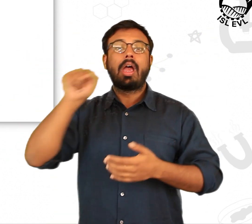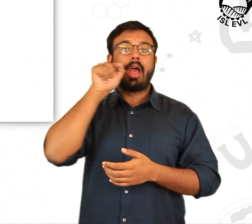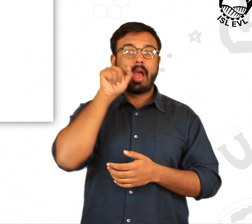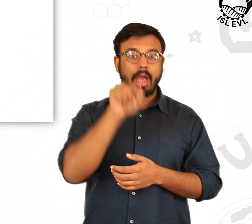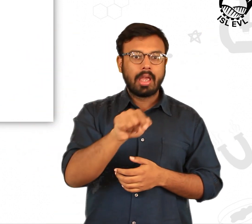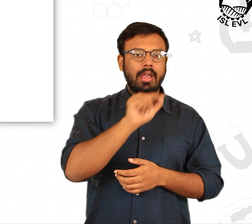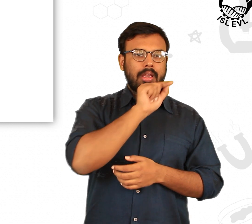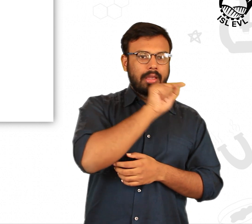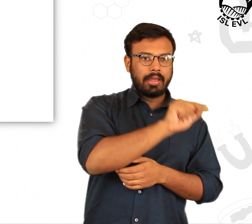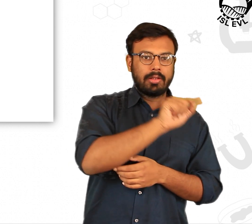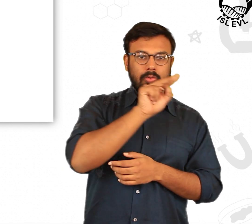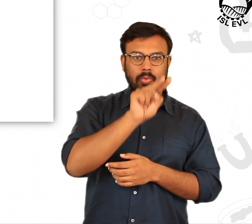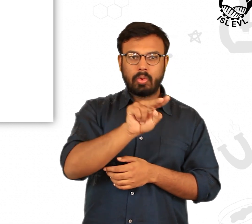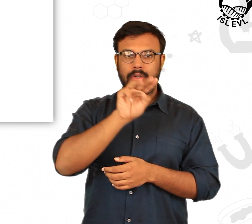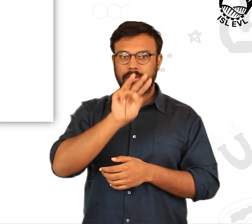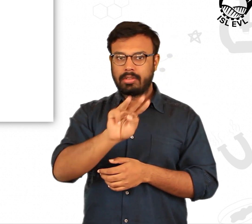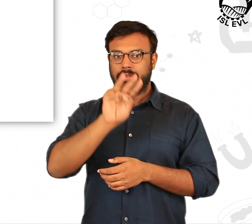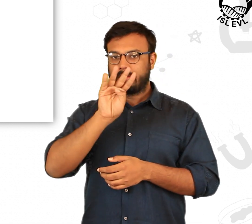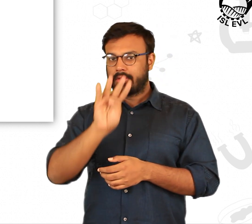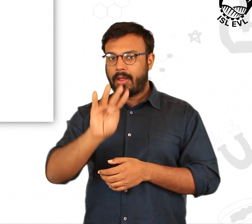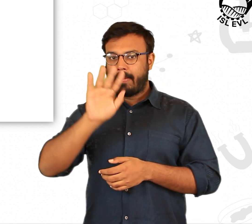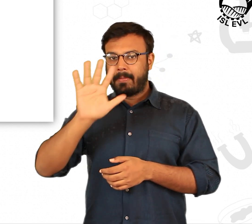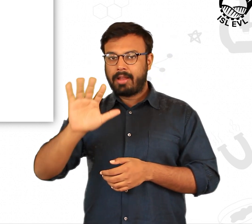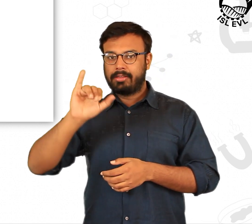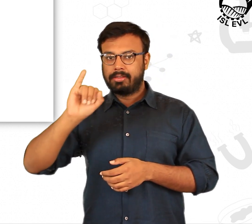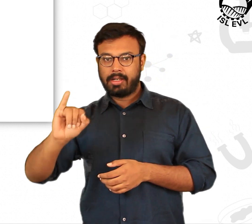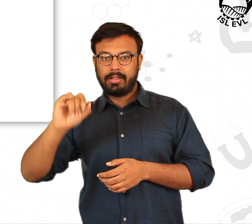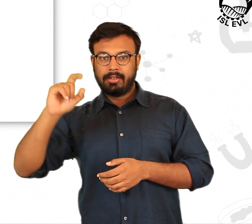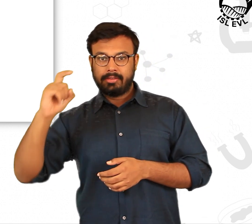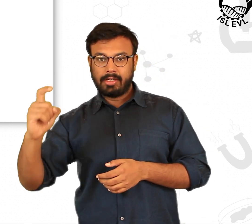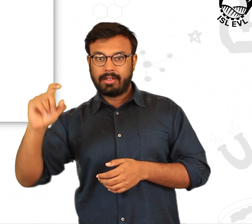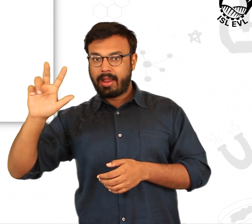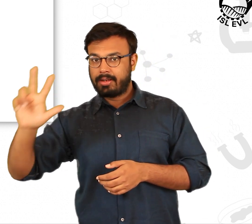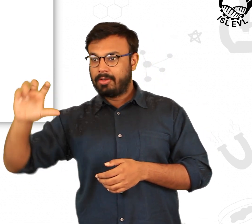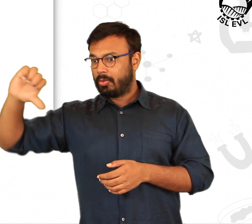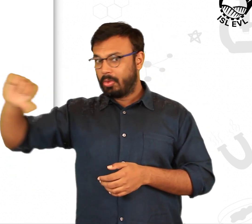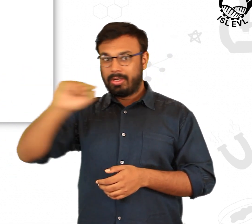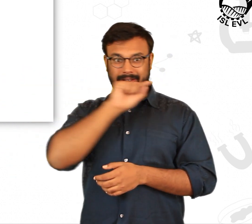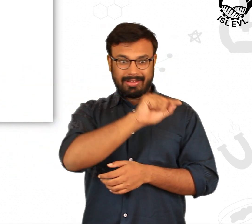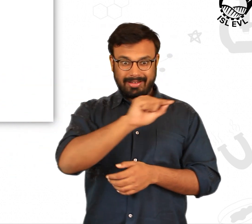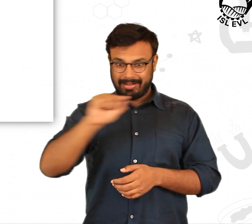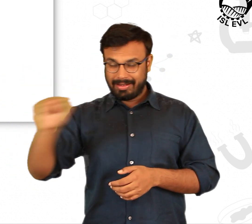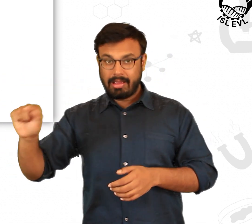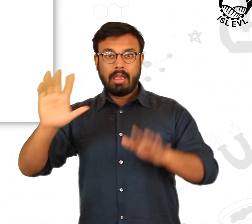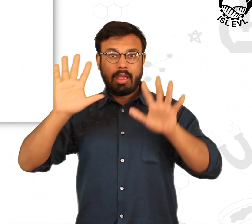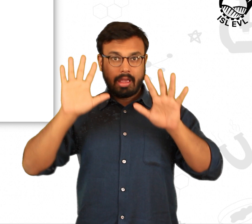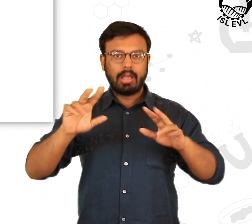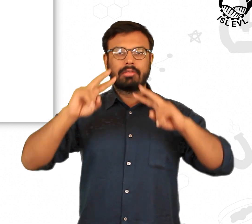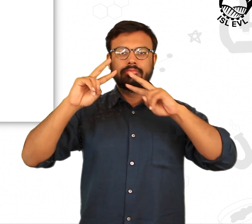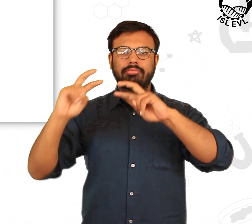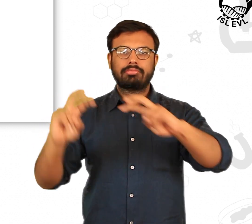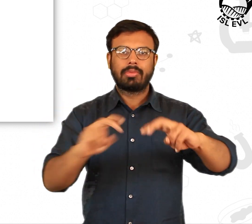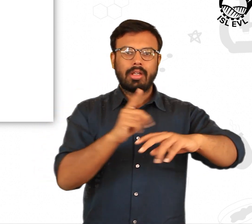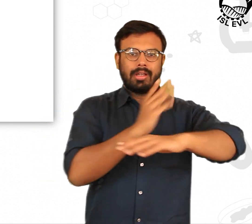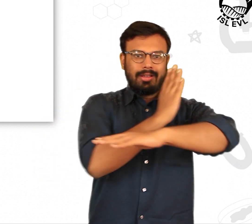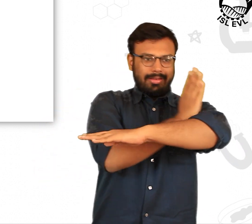that means this particular animal has been wiped off from the face of planet Earth. So these